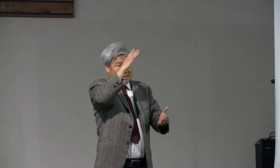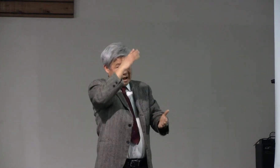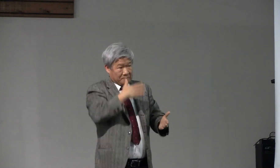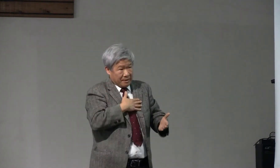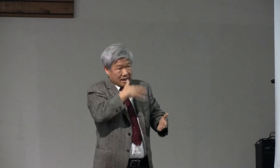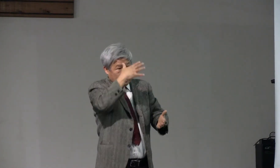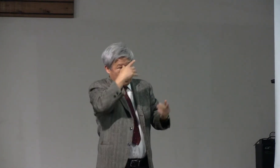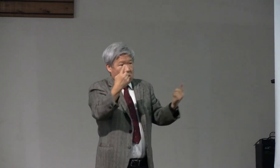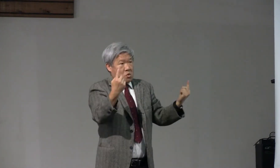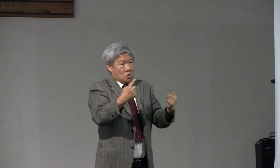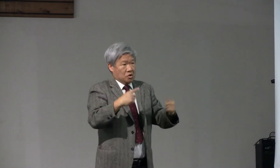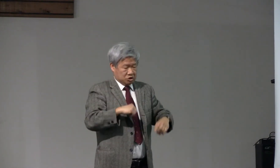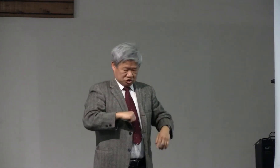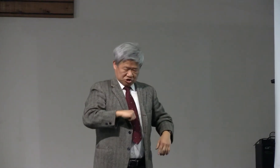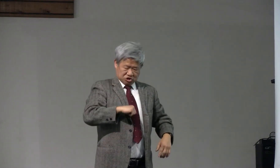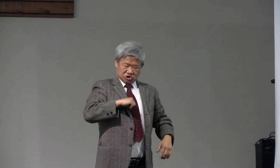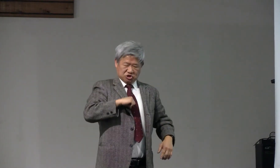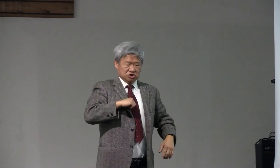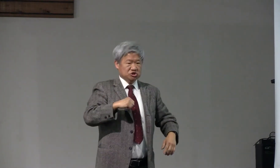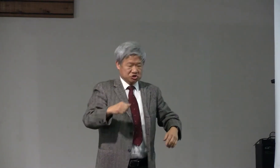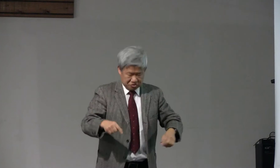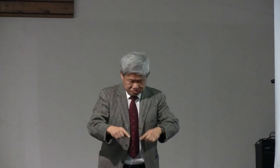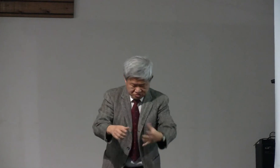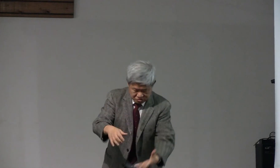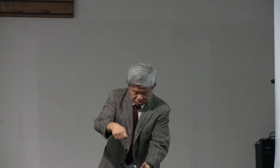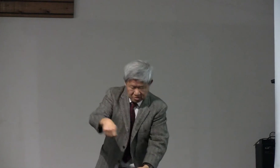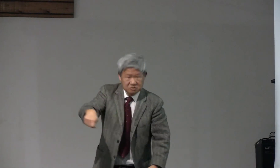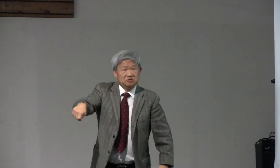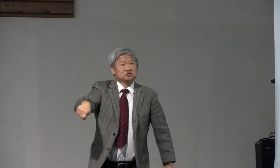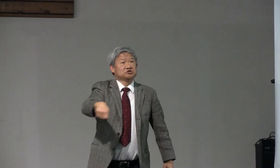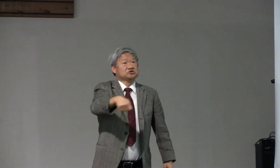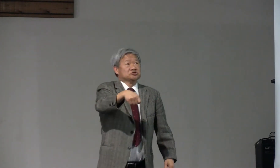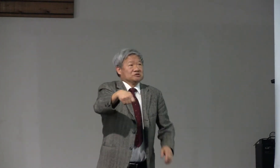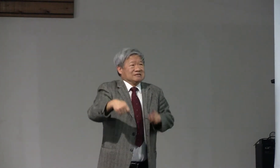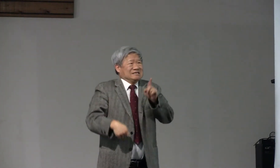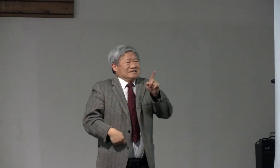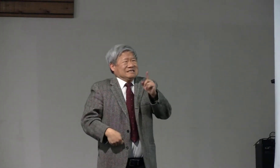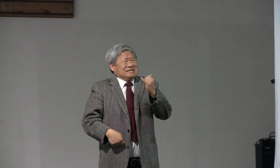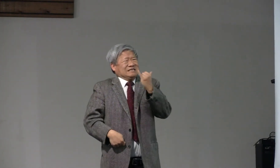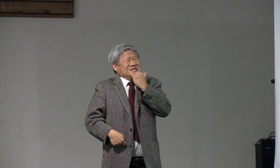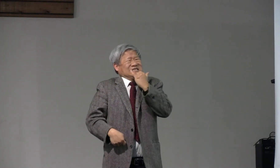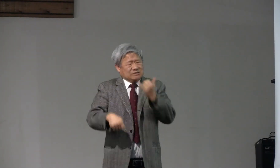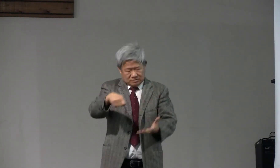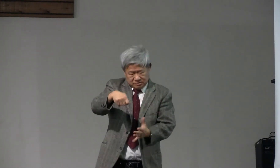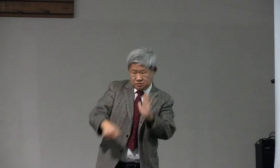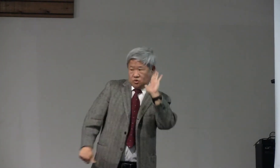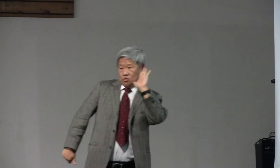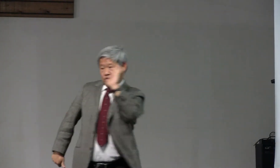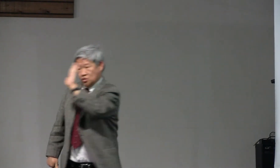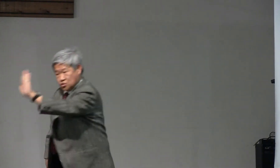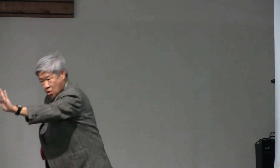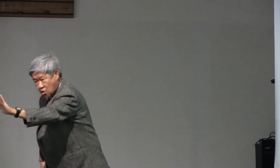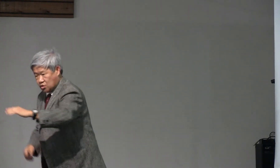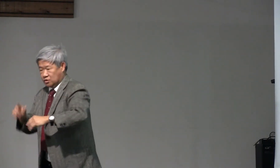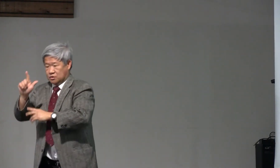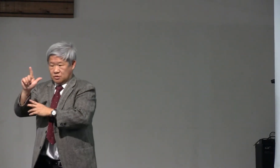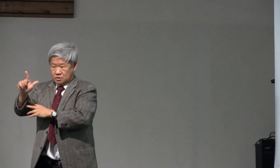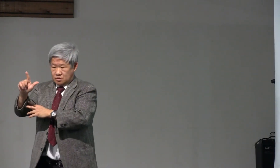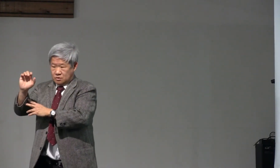He learned from his father's pride in offering incense that was wrong because